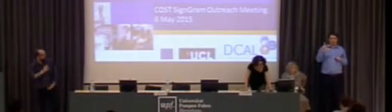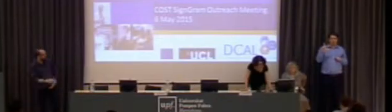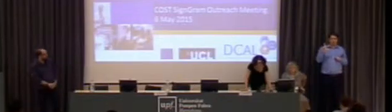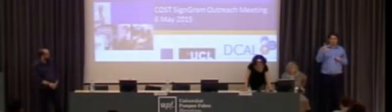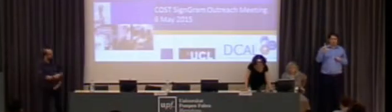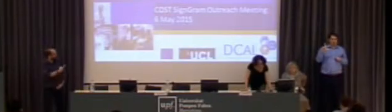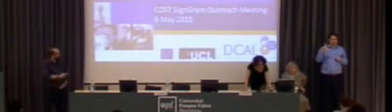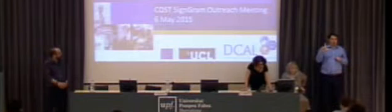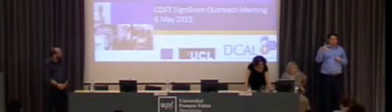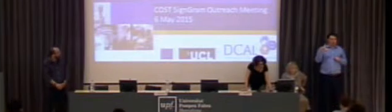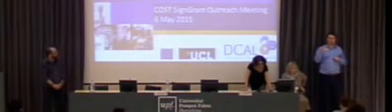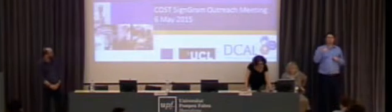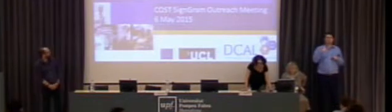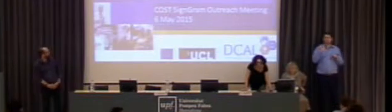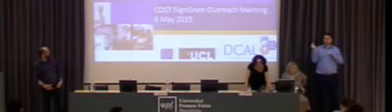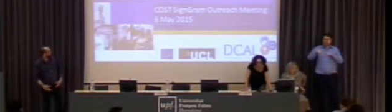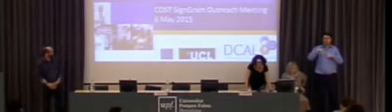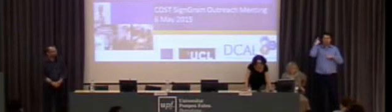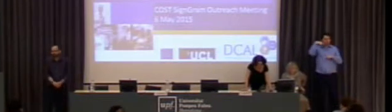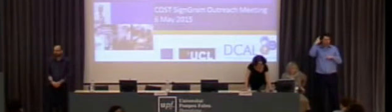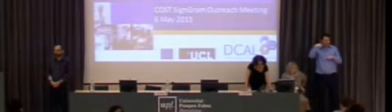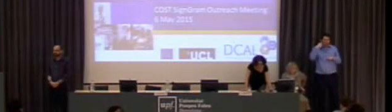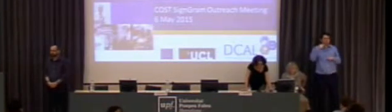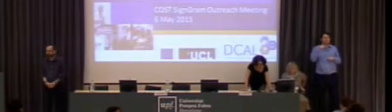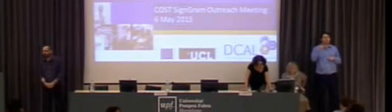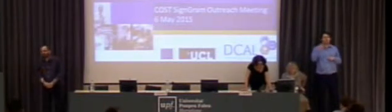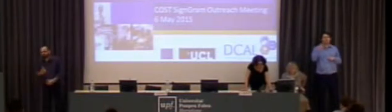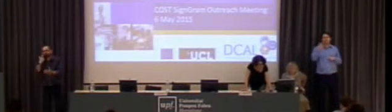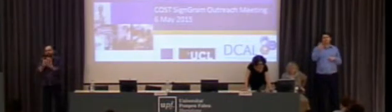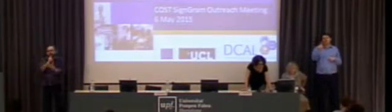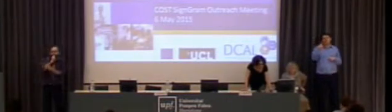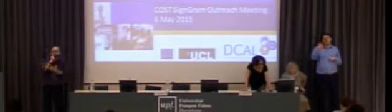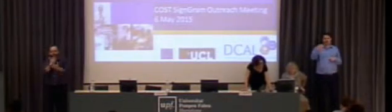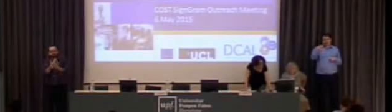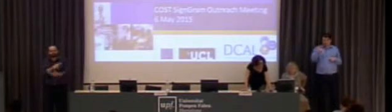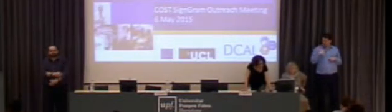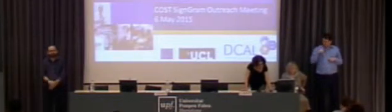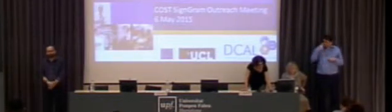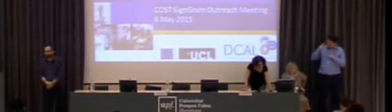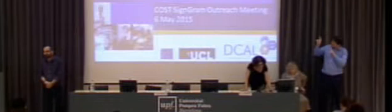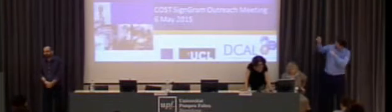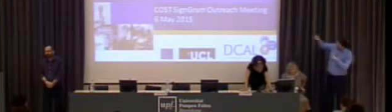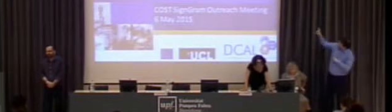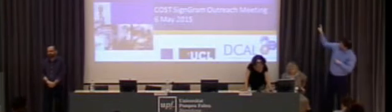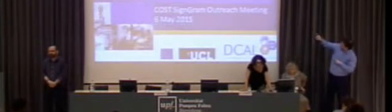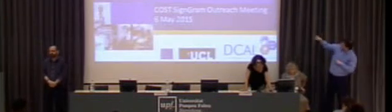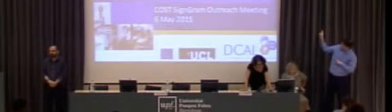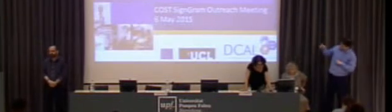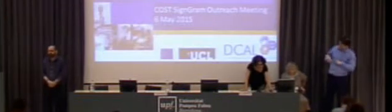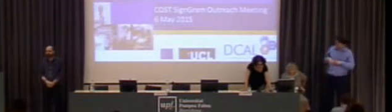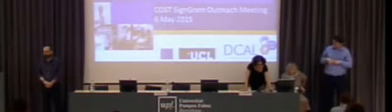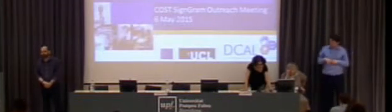presentation is entitled Looking in Two Directions: The Implications for Linguistic Theory and Clinical